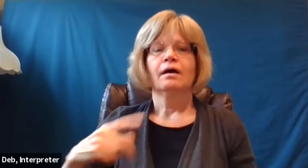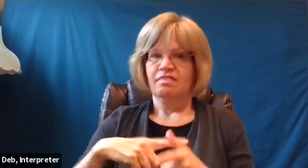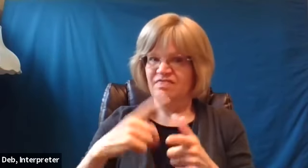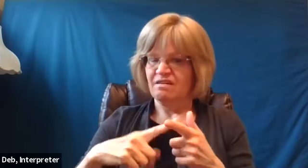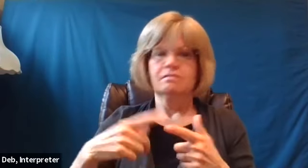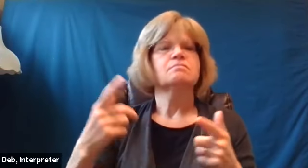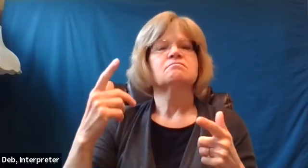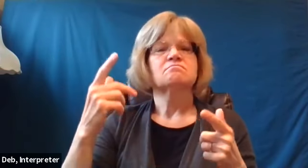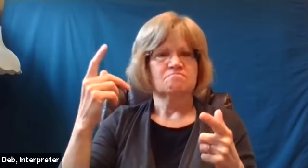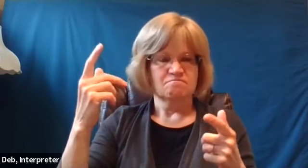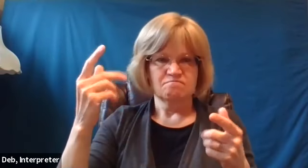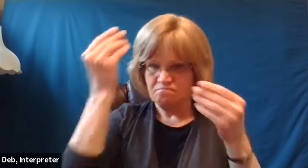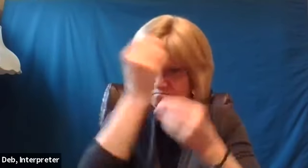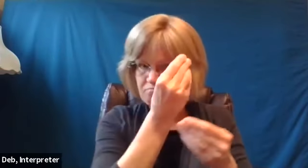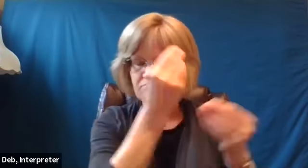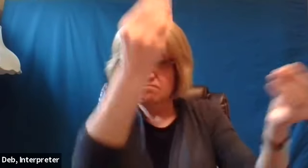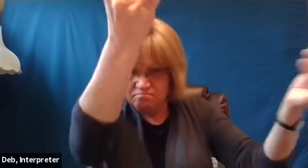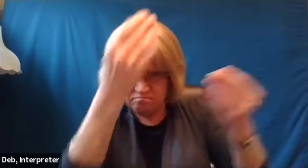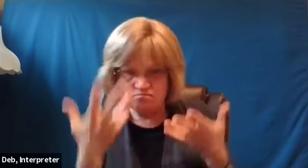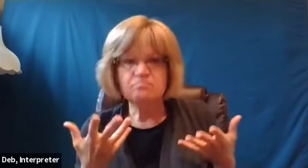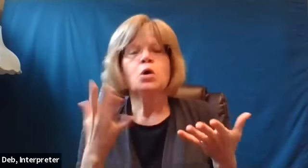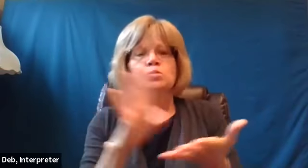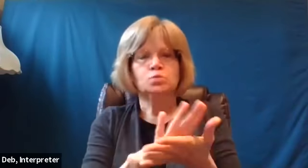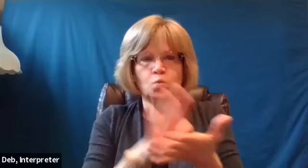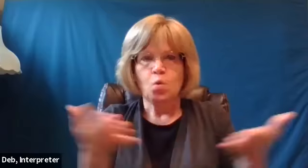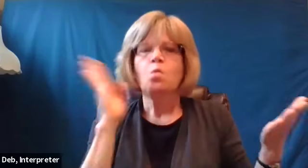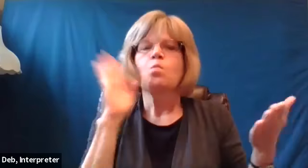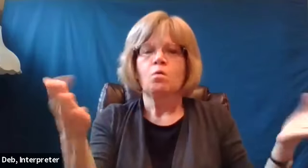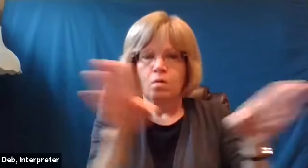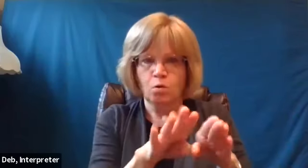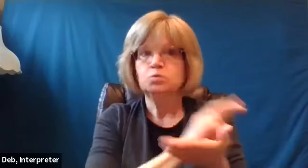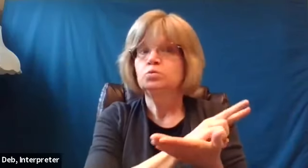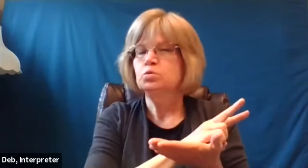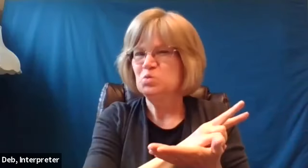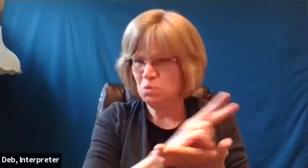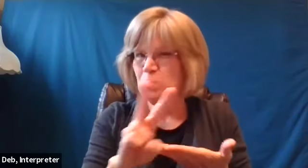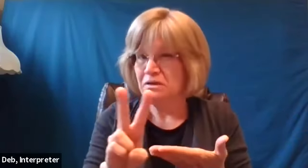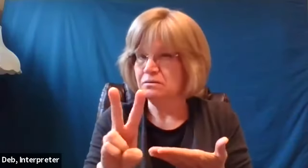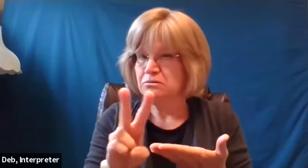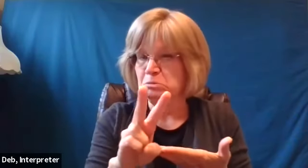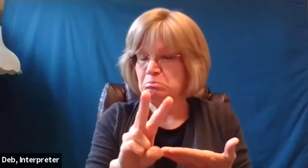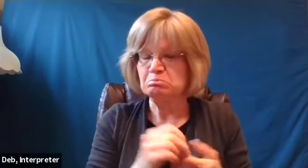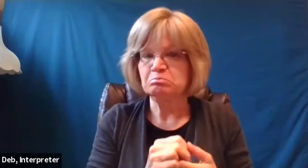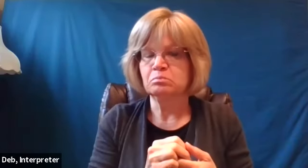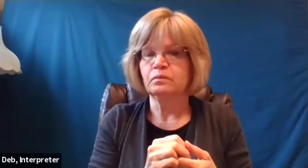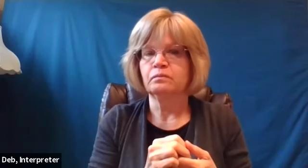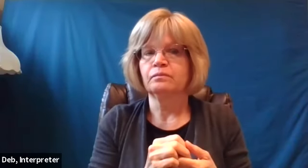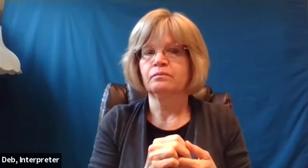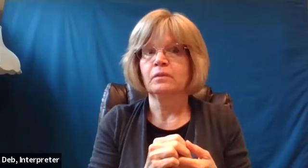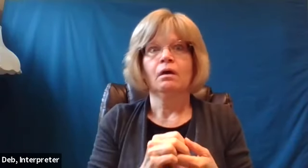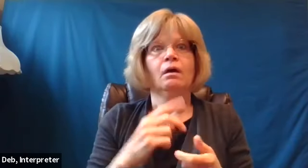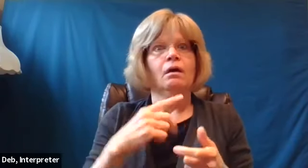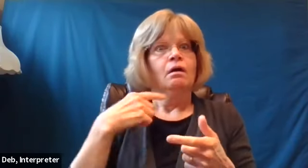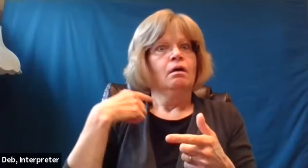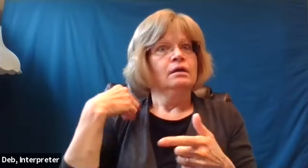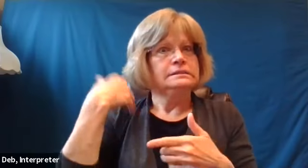close for what I believe they said, 2 weeks. Then, news broke that the state was